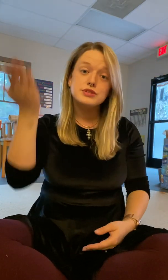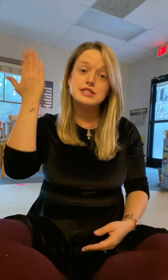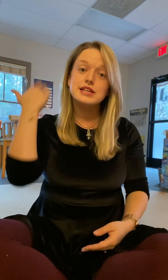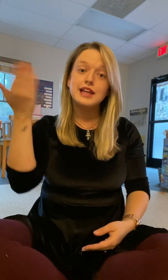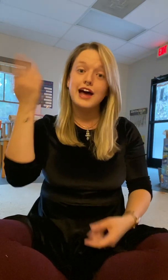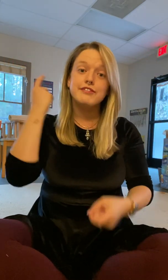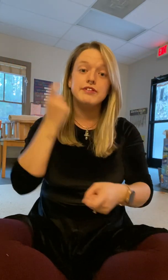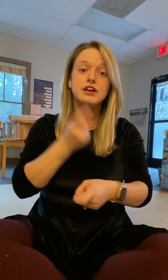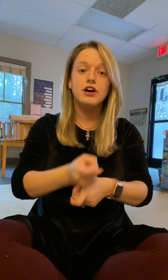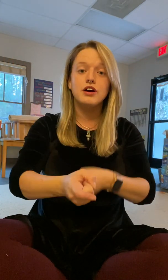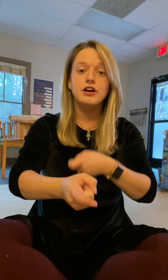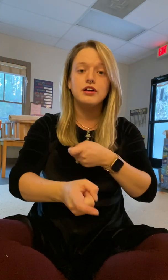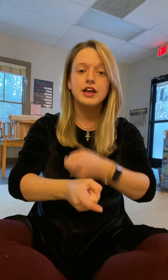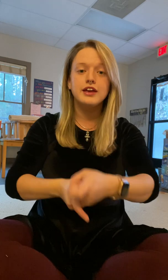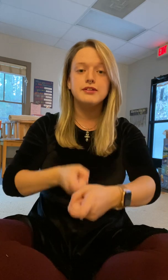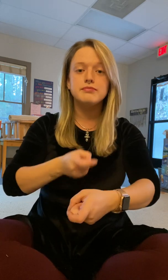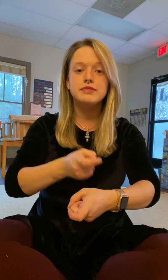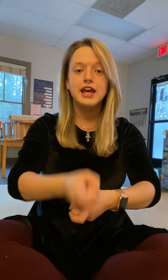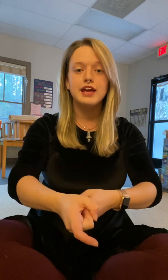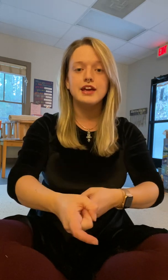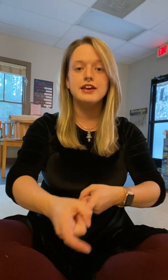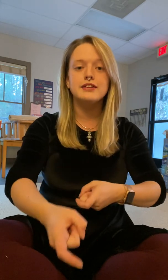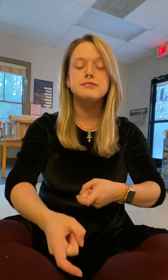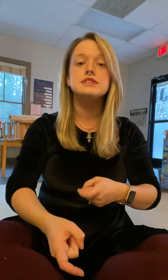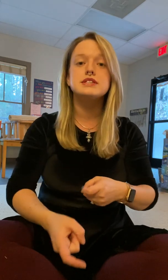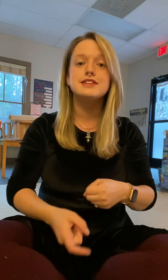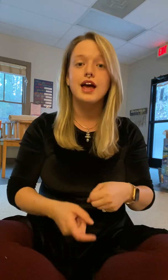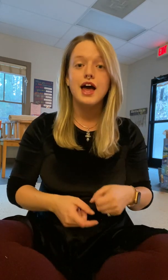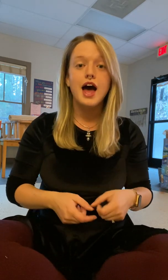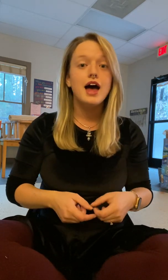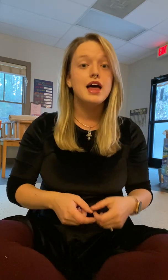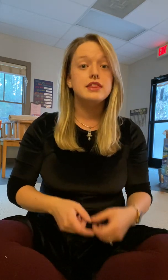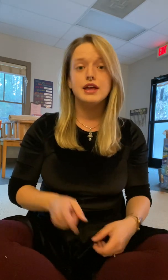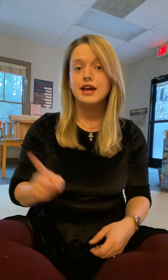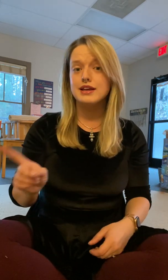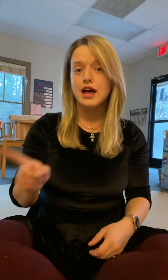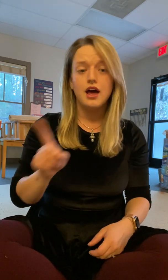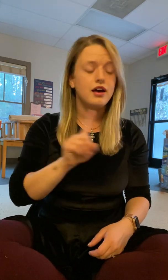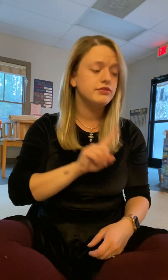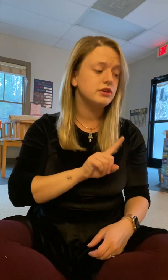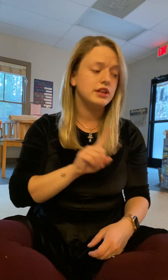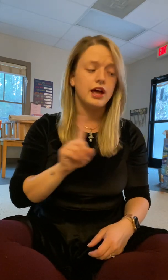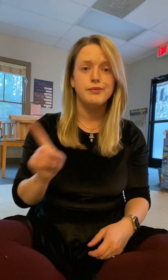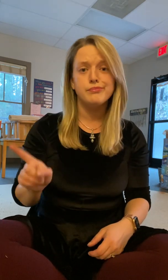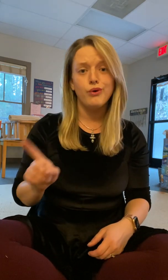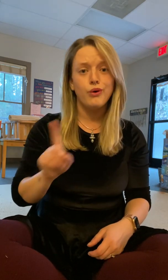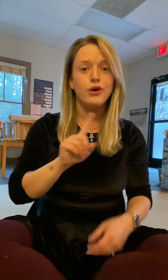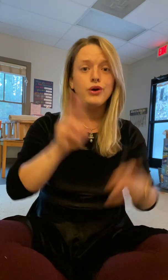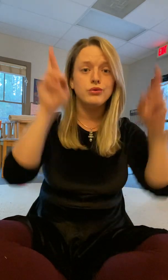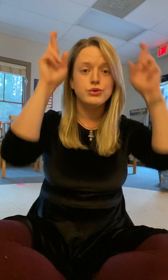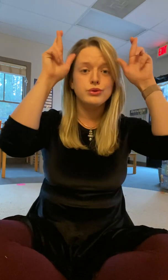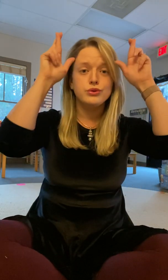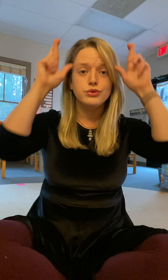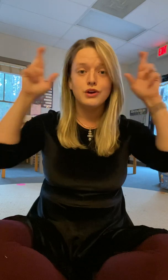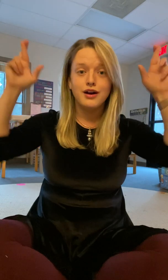to laugh and call him names. They never let poor